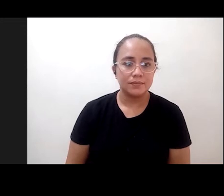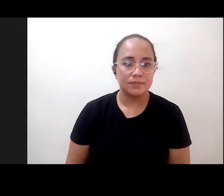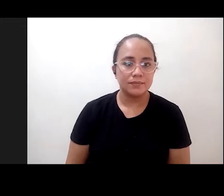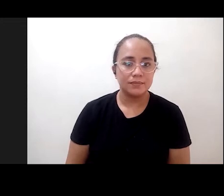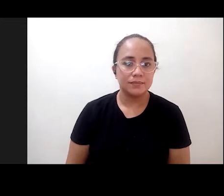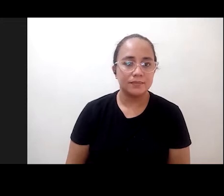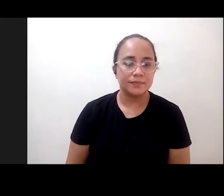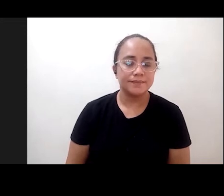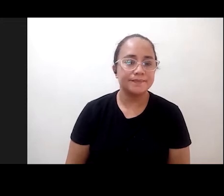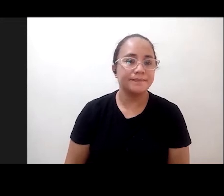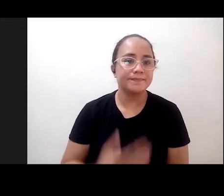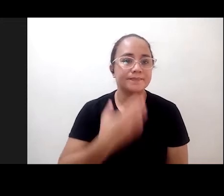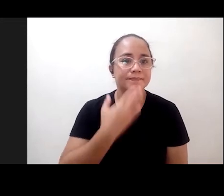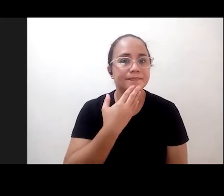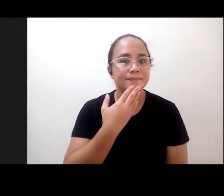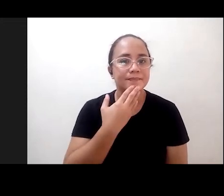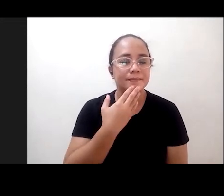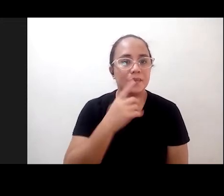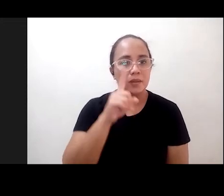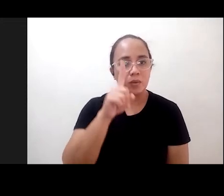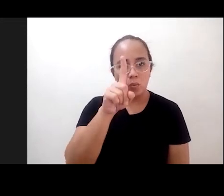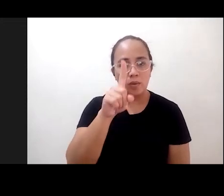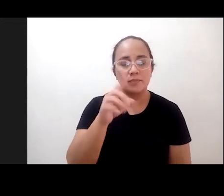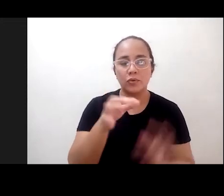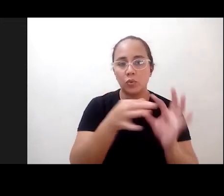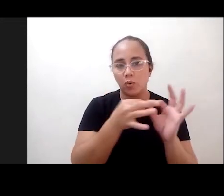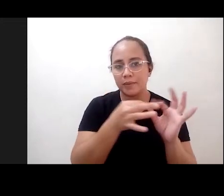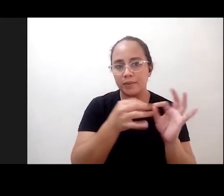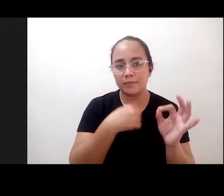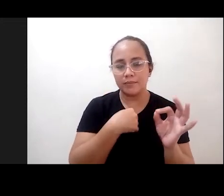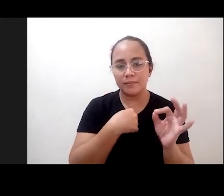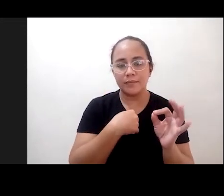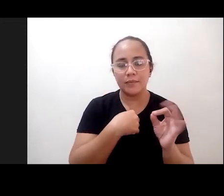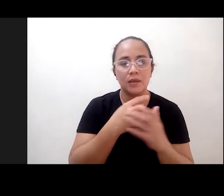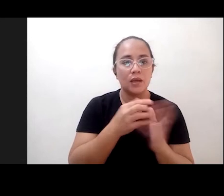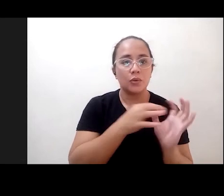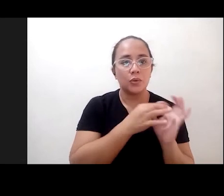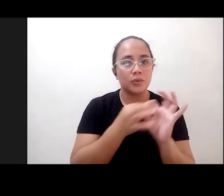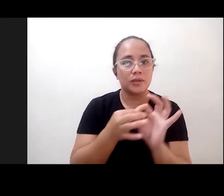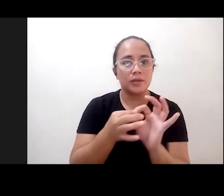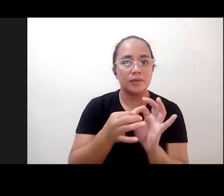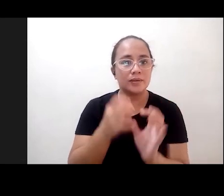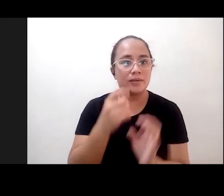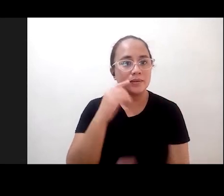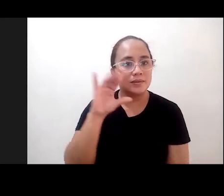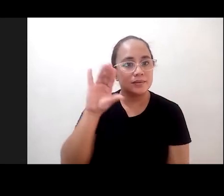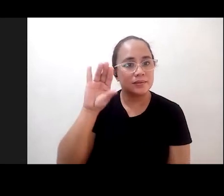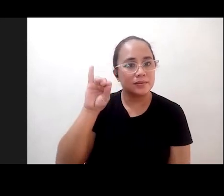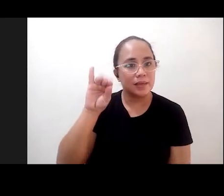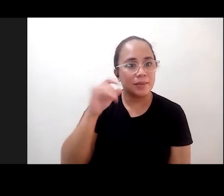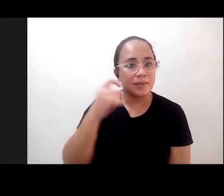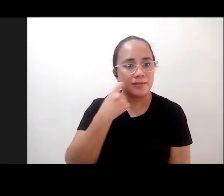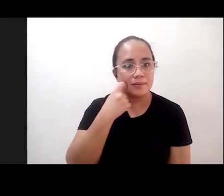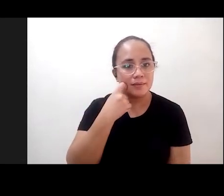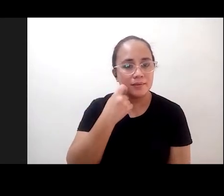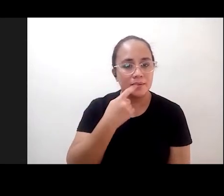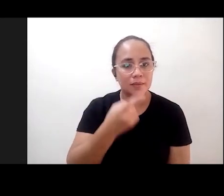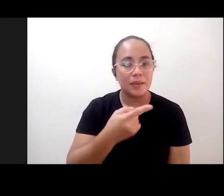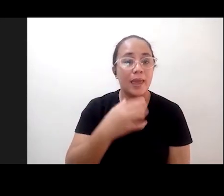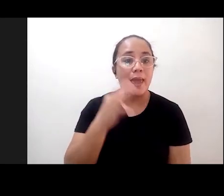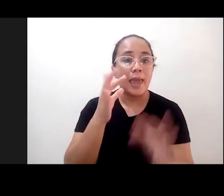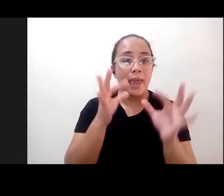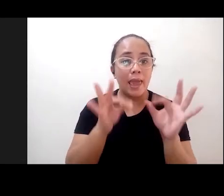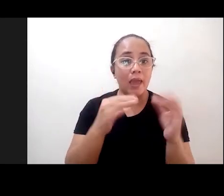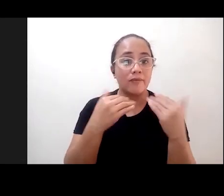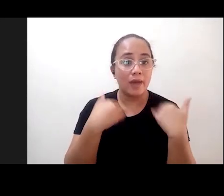Uh, One more comment I would make related to what Yami said. So if there are other